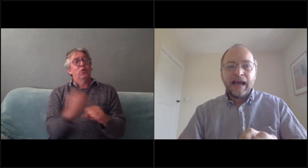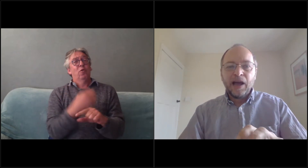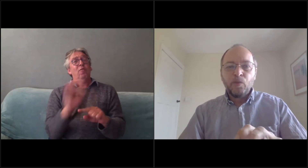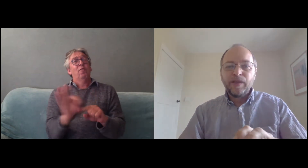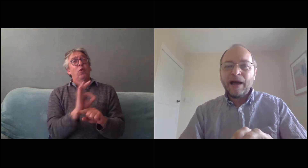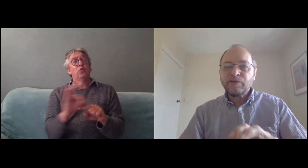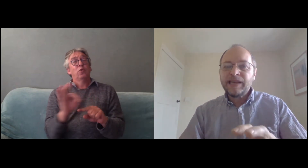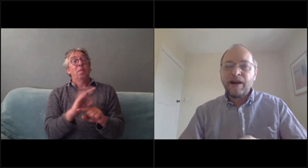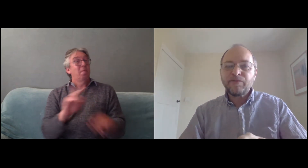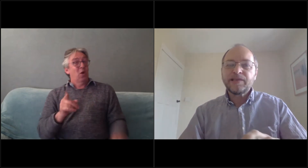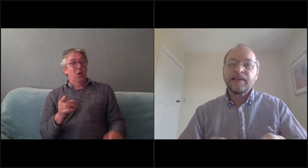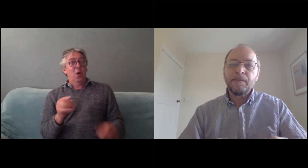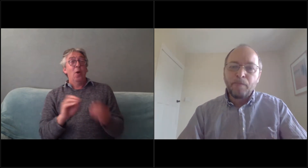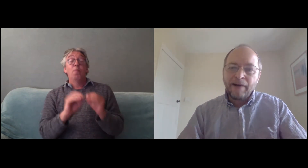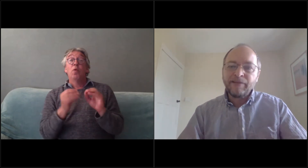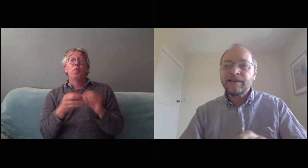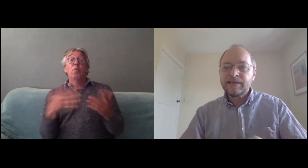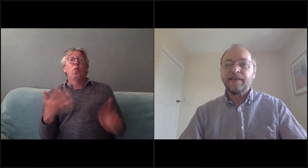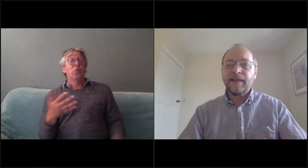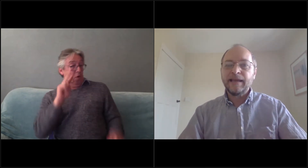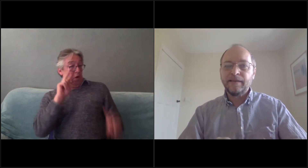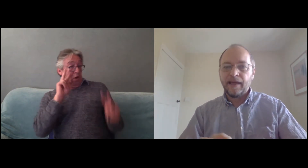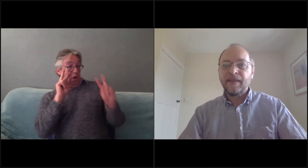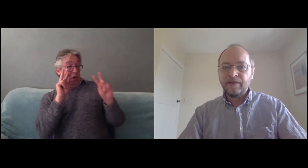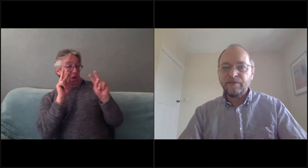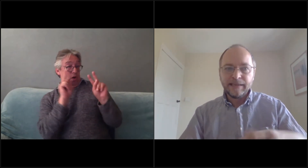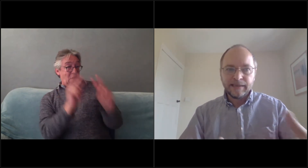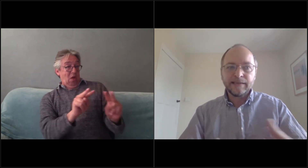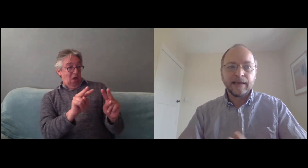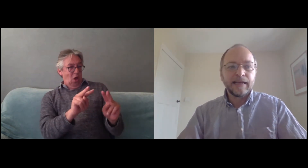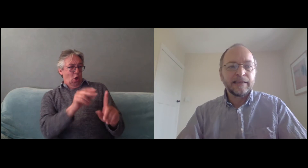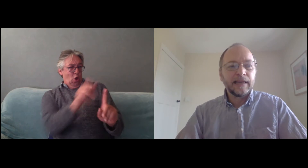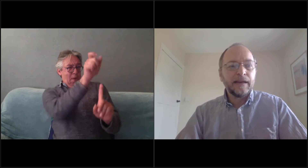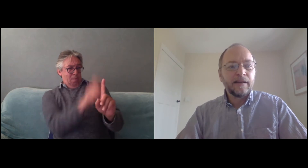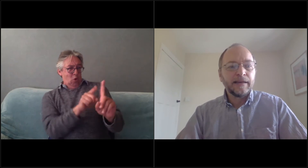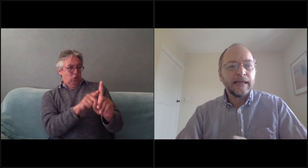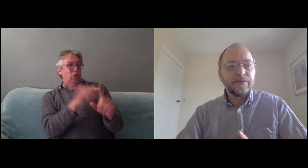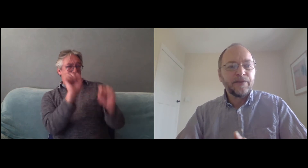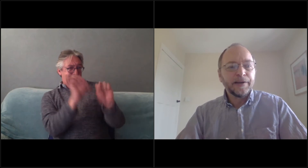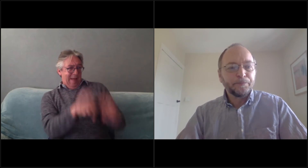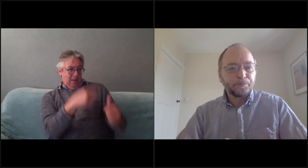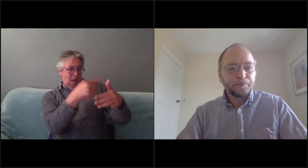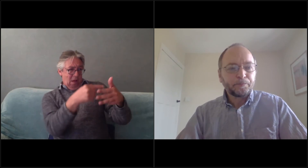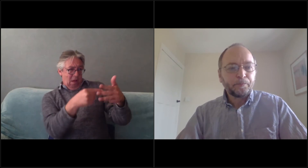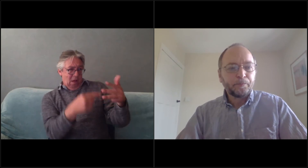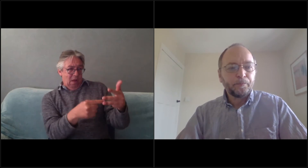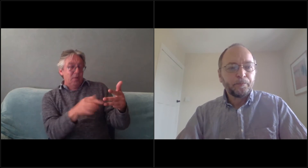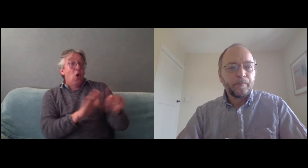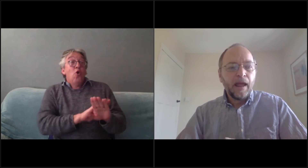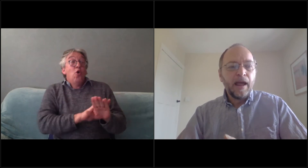measured without any reference to the barriers that they face, as Catalina identified.